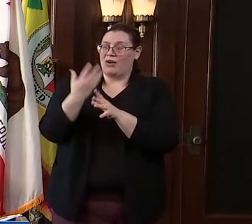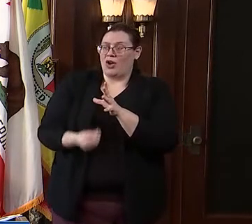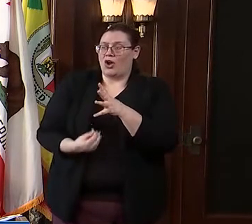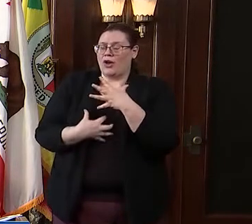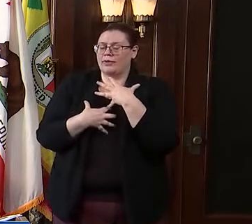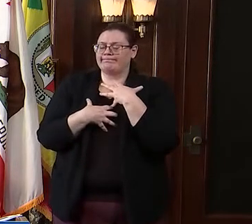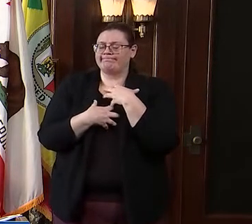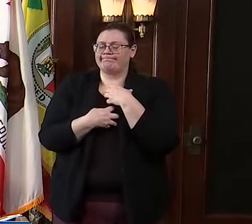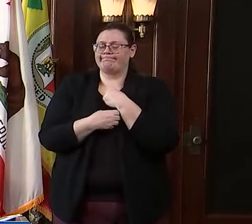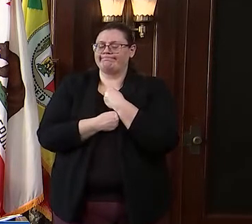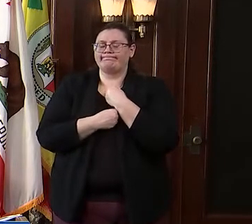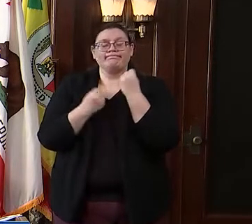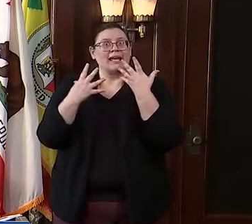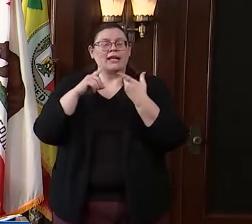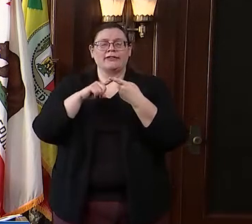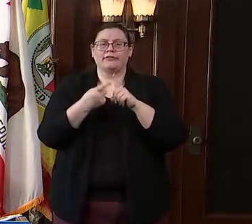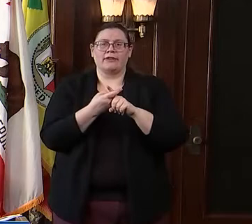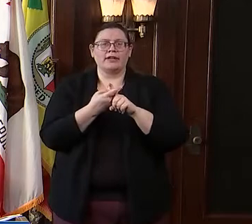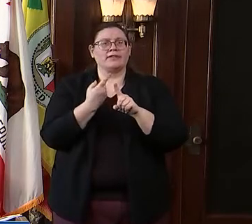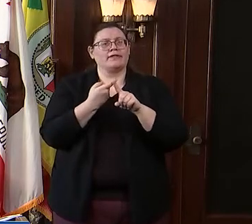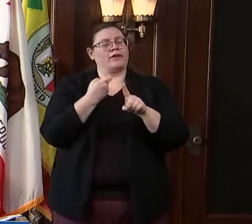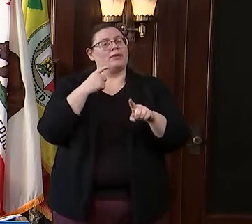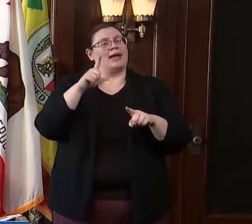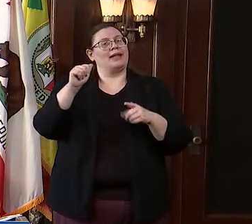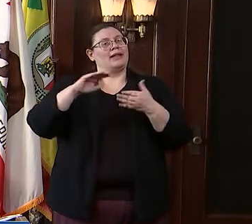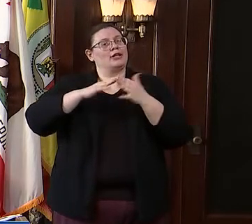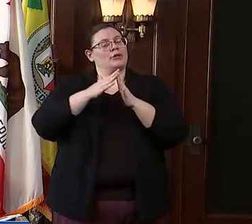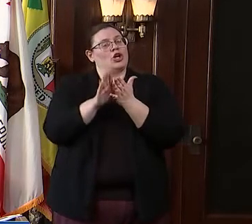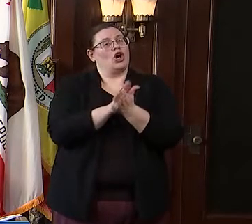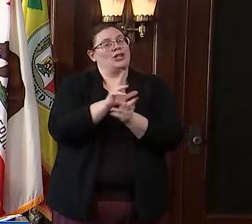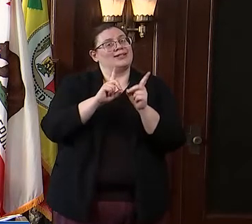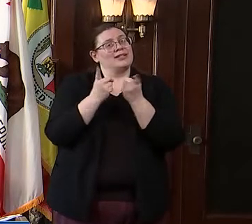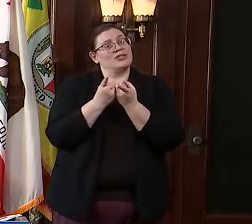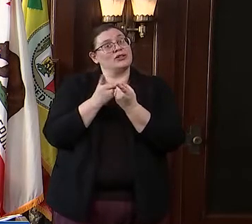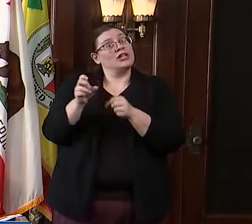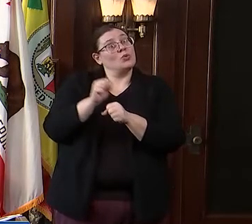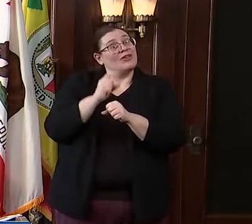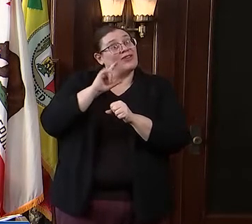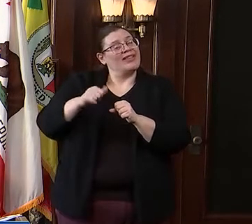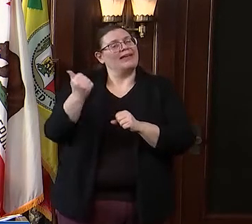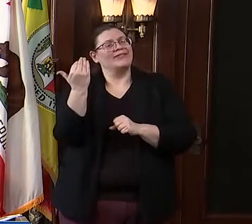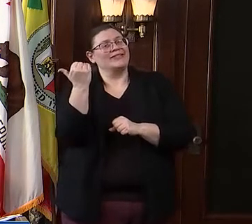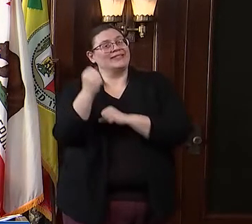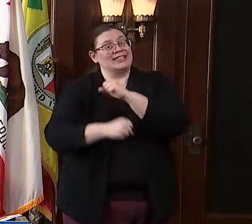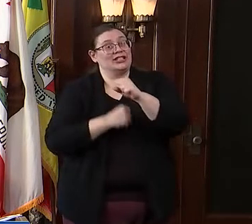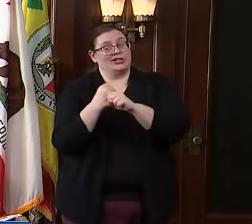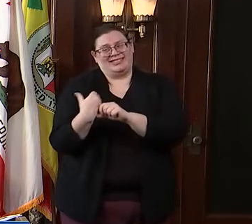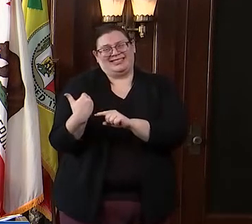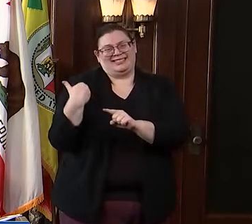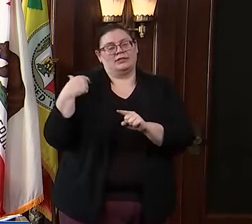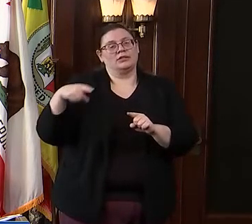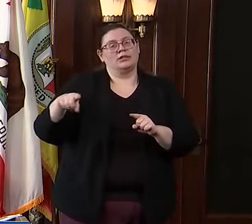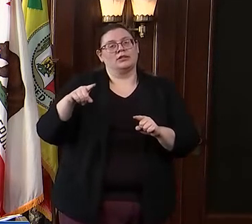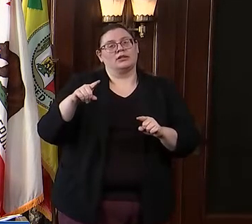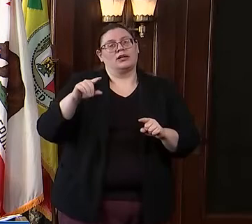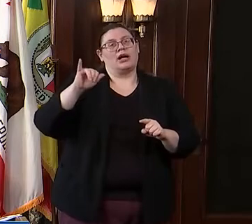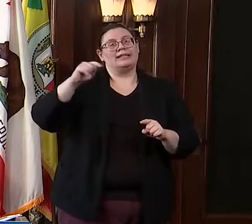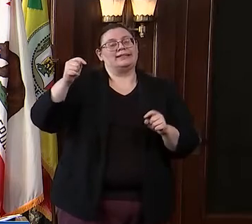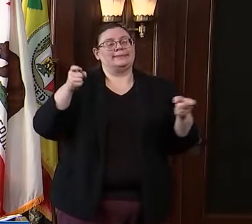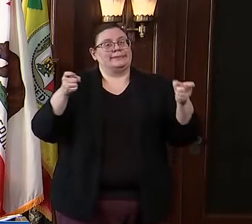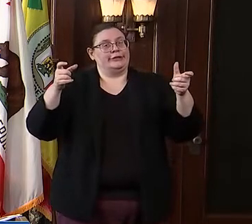many friends at the Los Angeles Community College District, where he worked for more than 15 years, most recently as IT